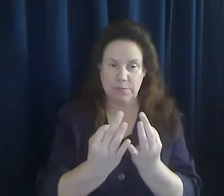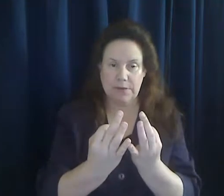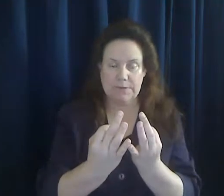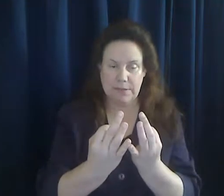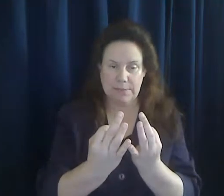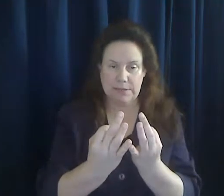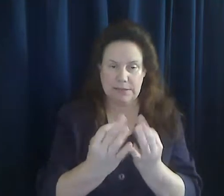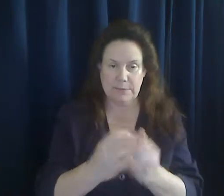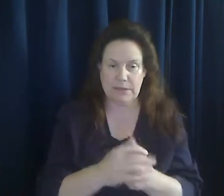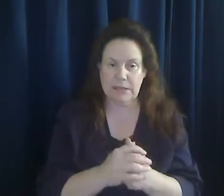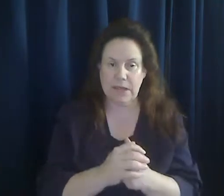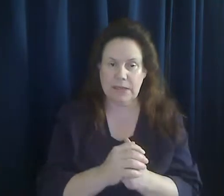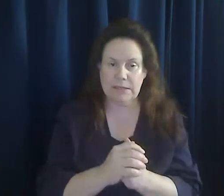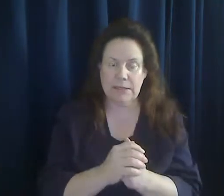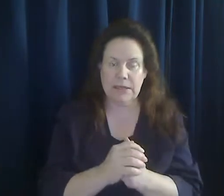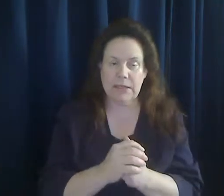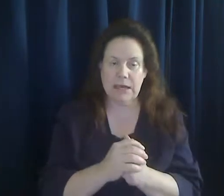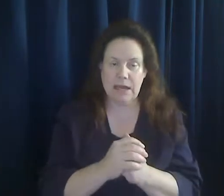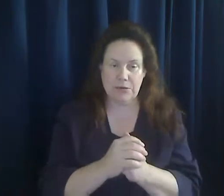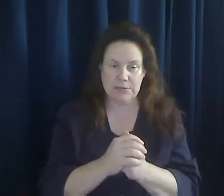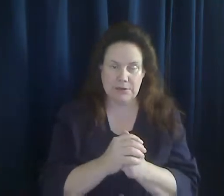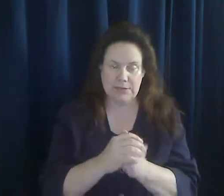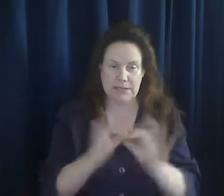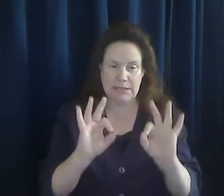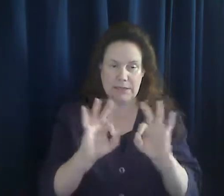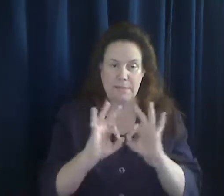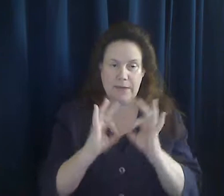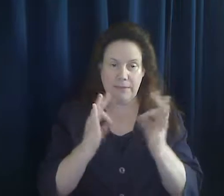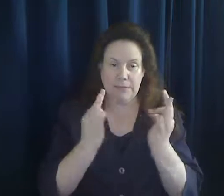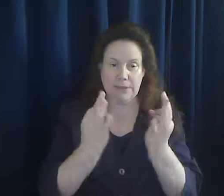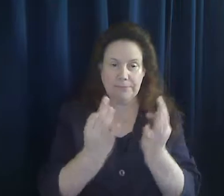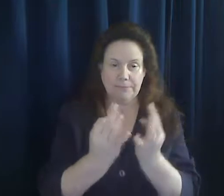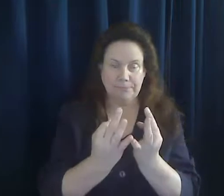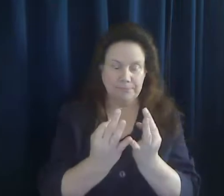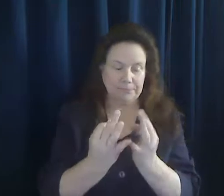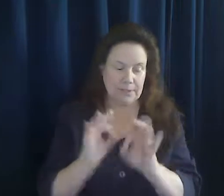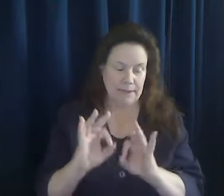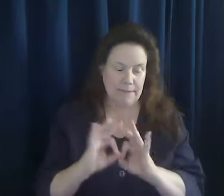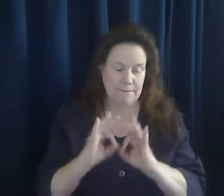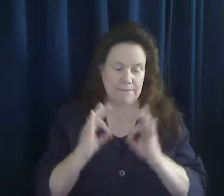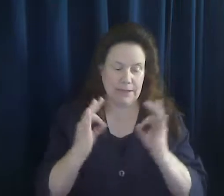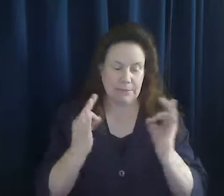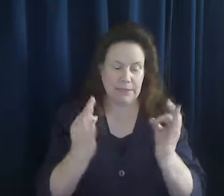of something depending on how you start the sign. So family, family.